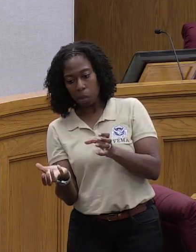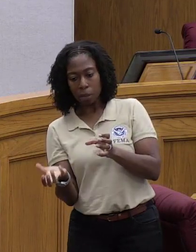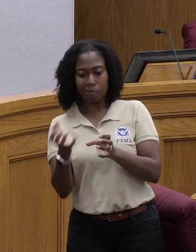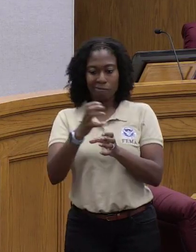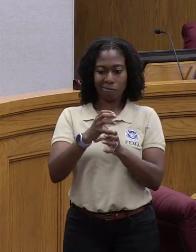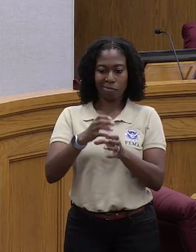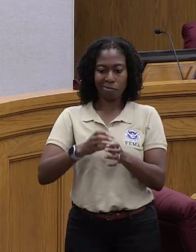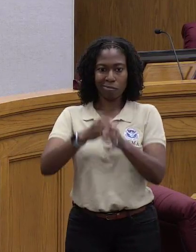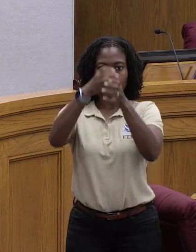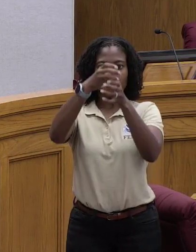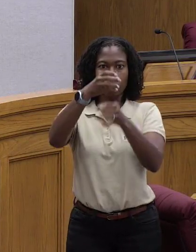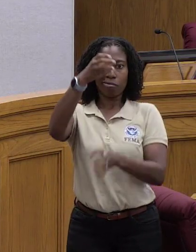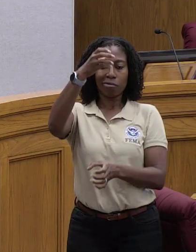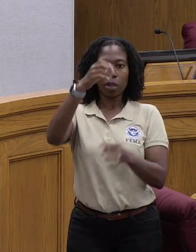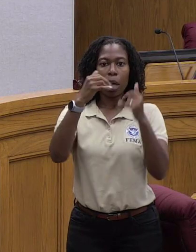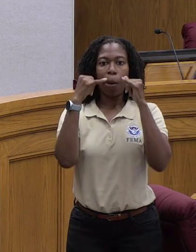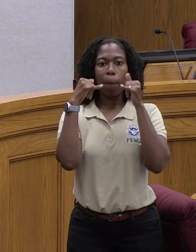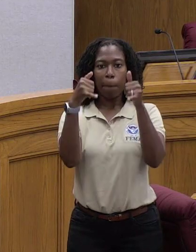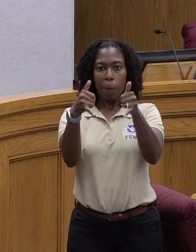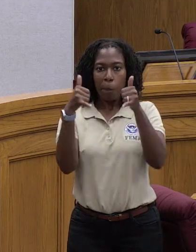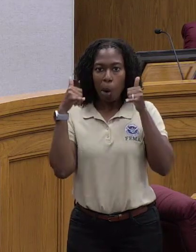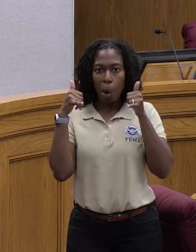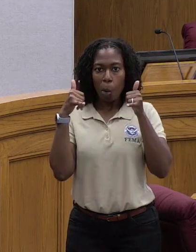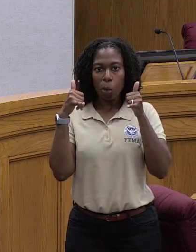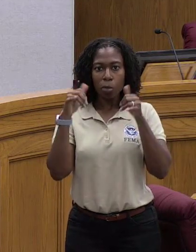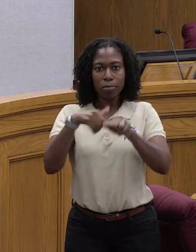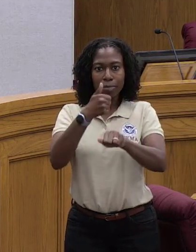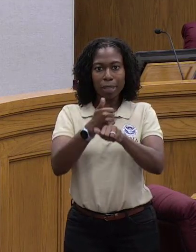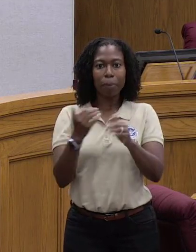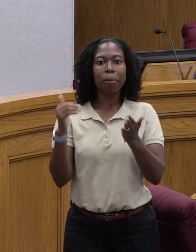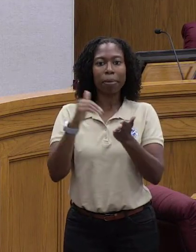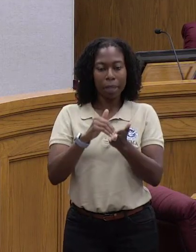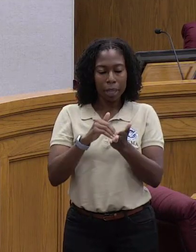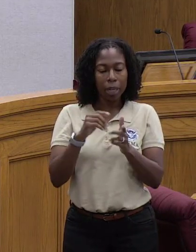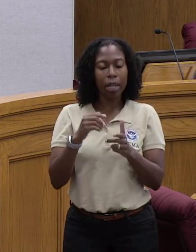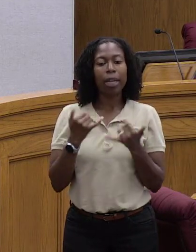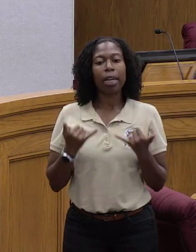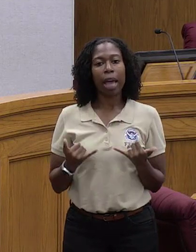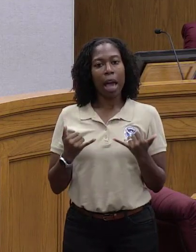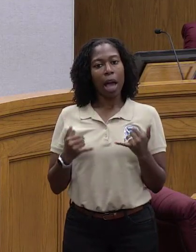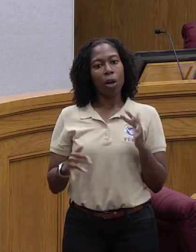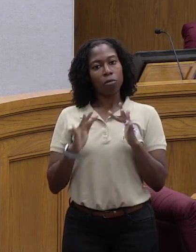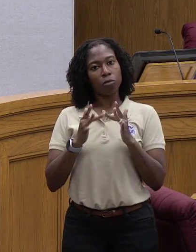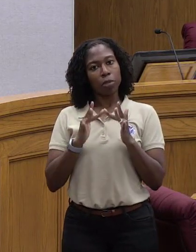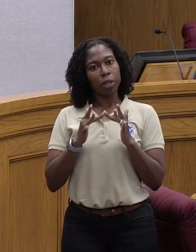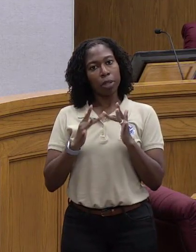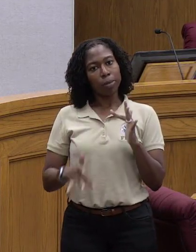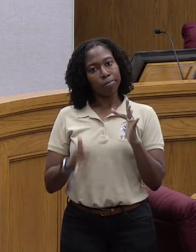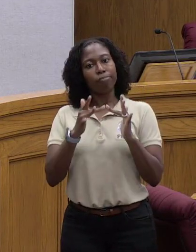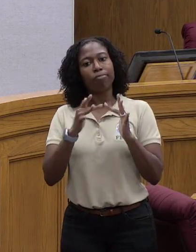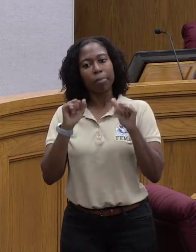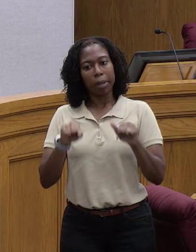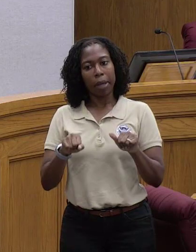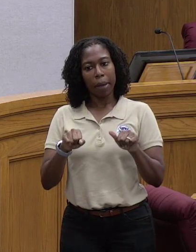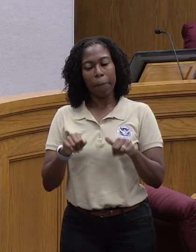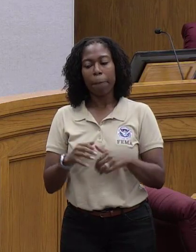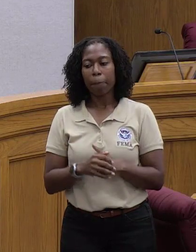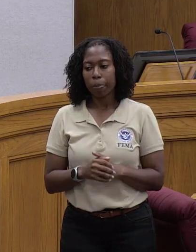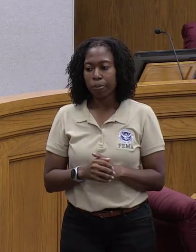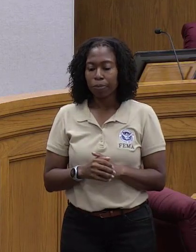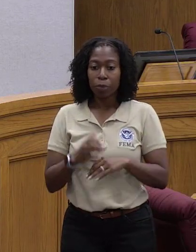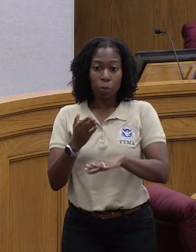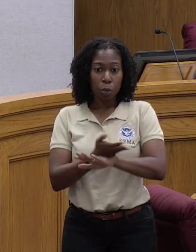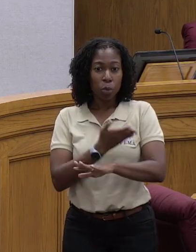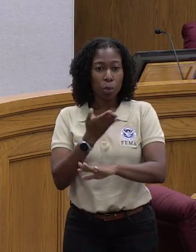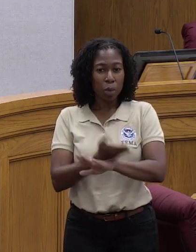faster rate, we can quickly turn to safe activation and rebuilding. Restoration is an iterative process, and due